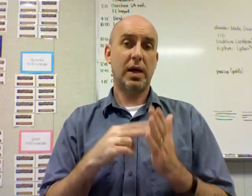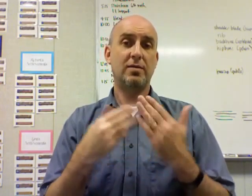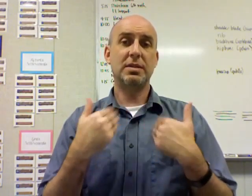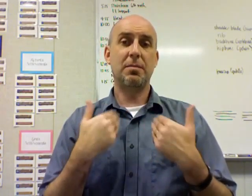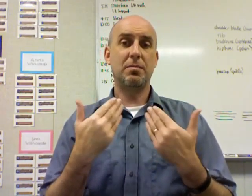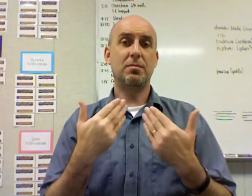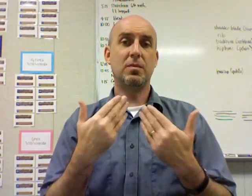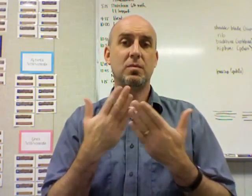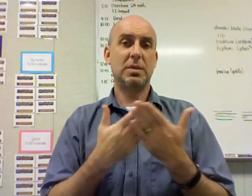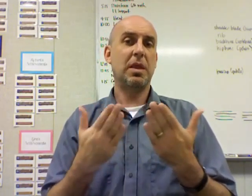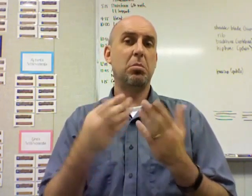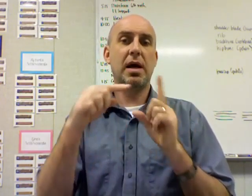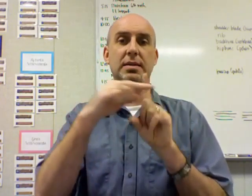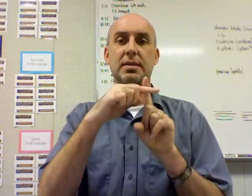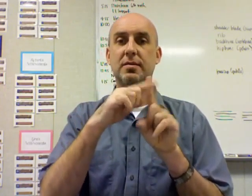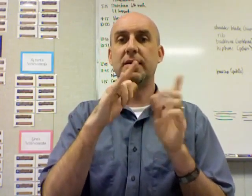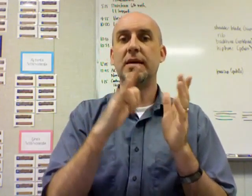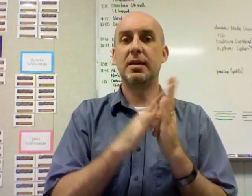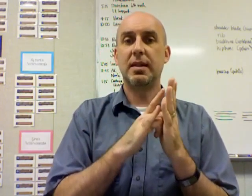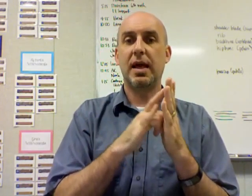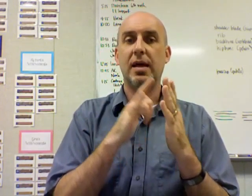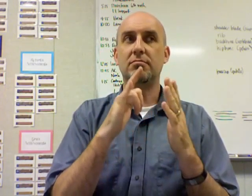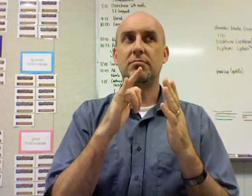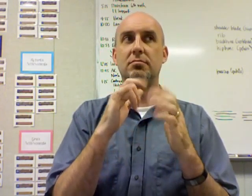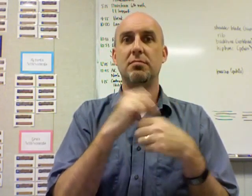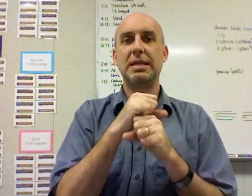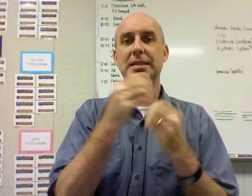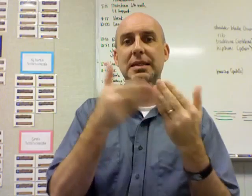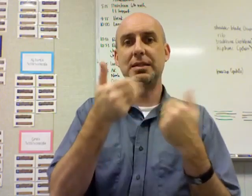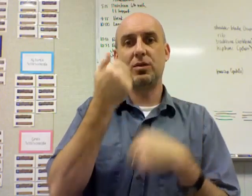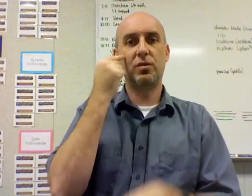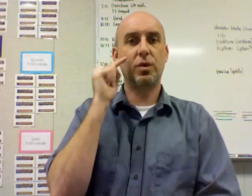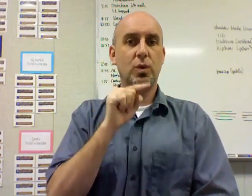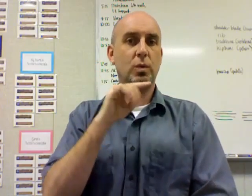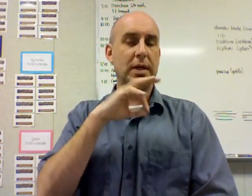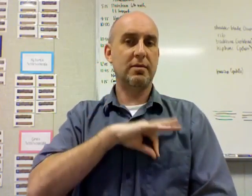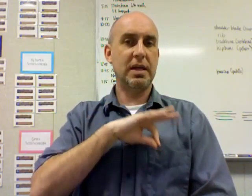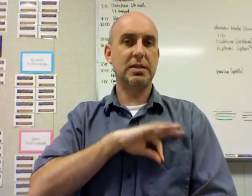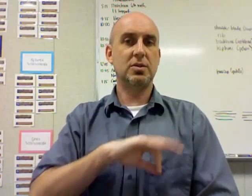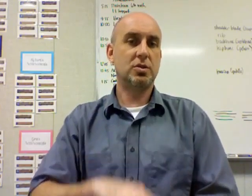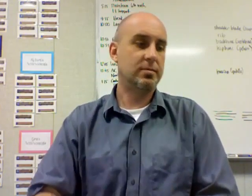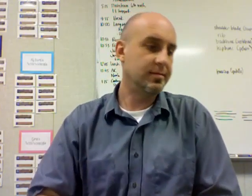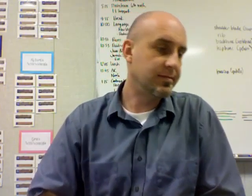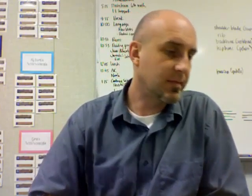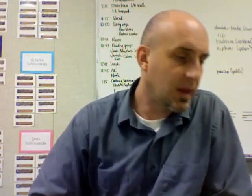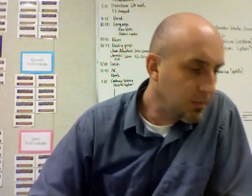Have something positive that makes it easier for you. An advantage. Okay.